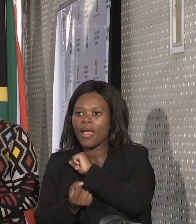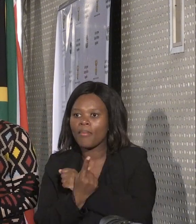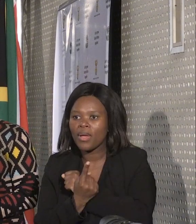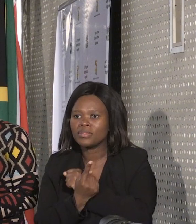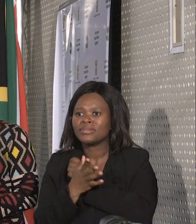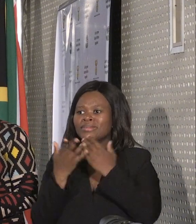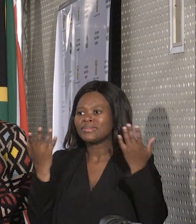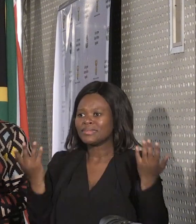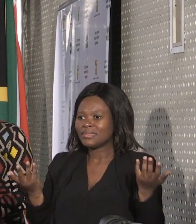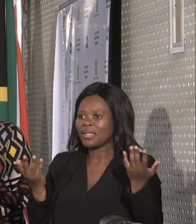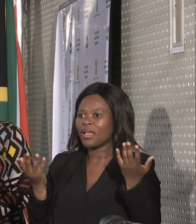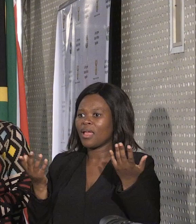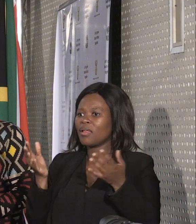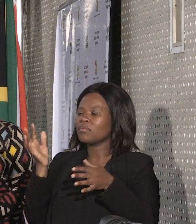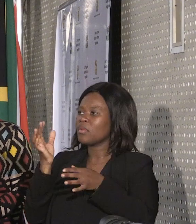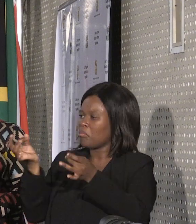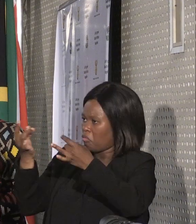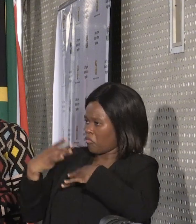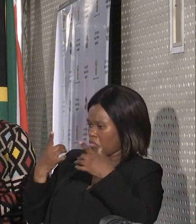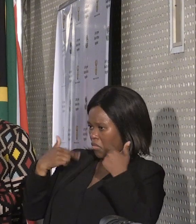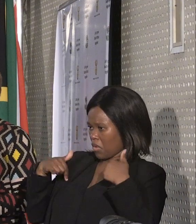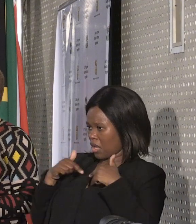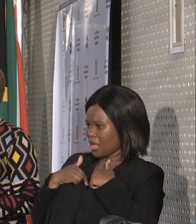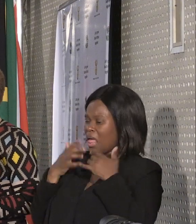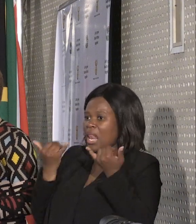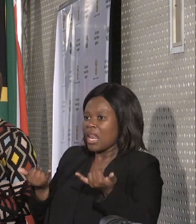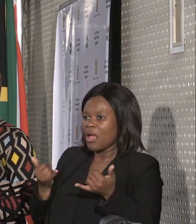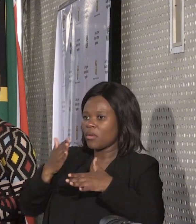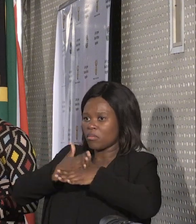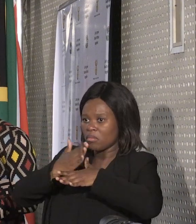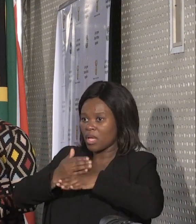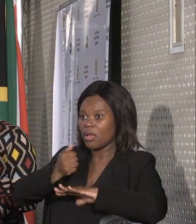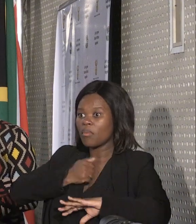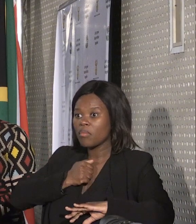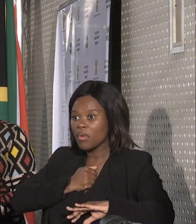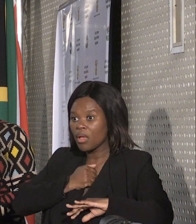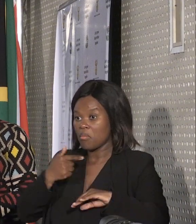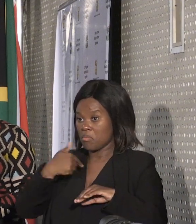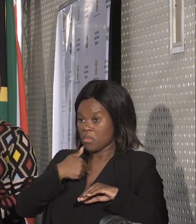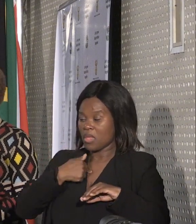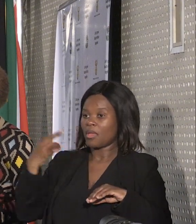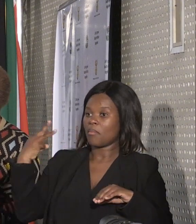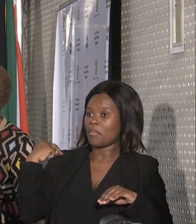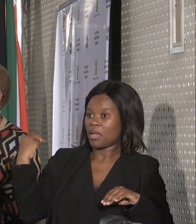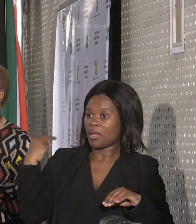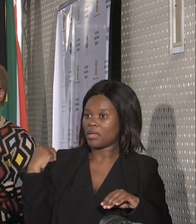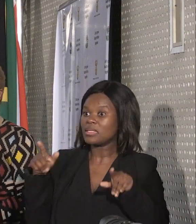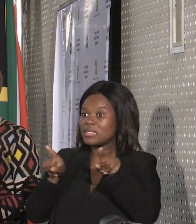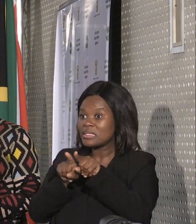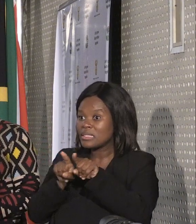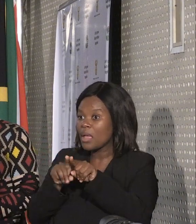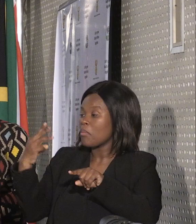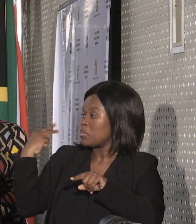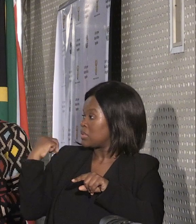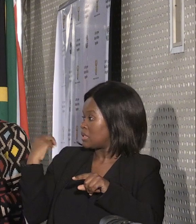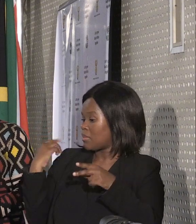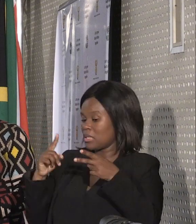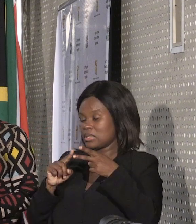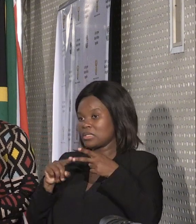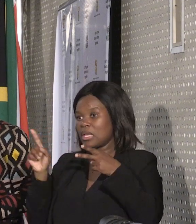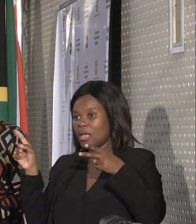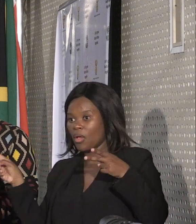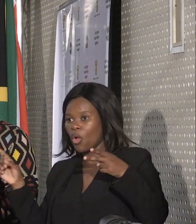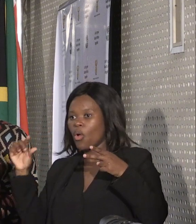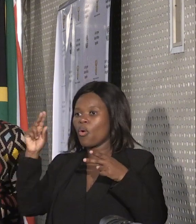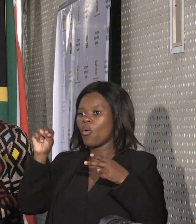yenzakala baye basazisa. Now umsebenzi wami as a minister nomsebenzi ka Minister Ngungubele